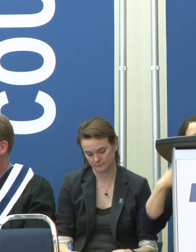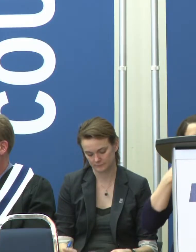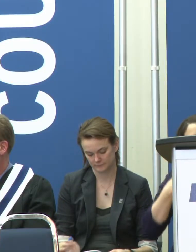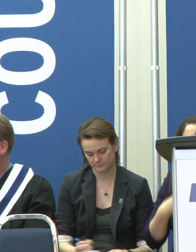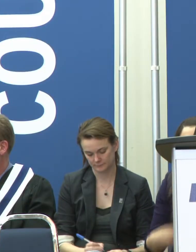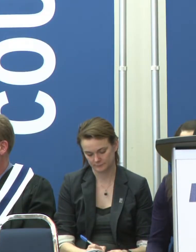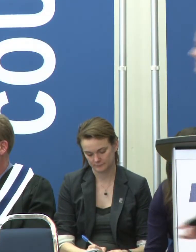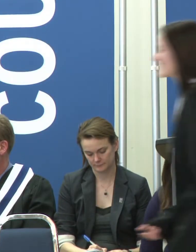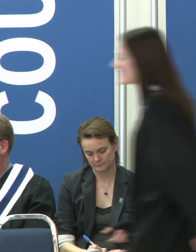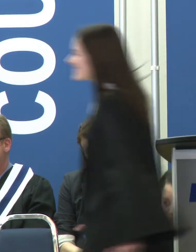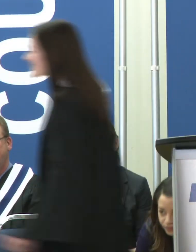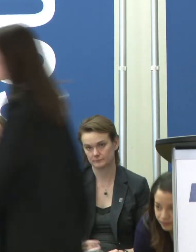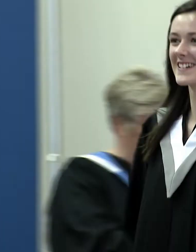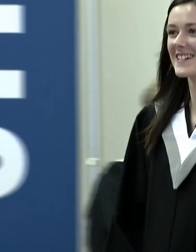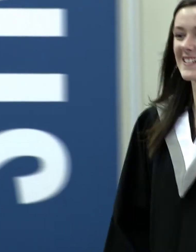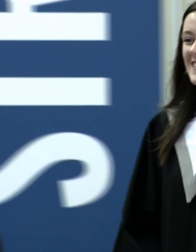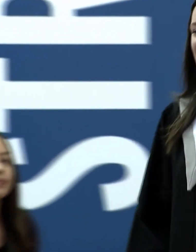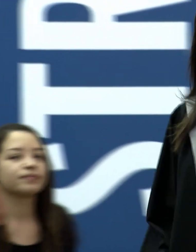Haley Simmons.